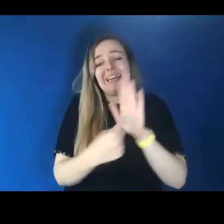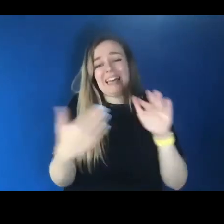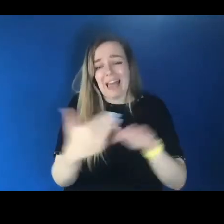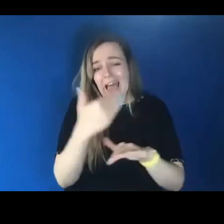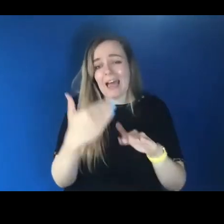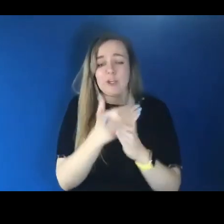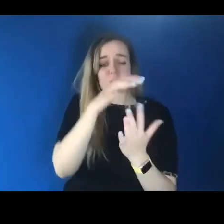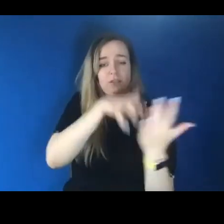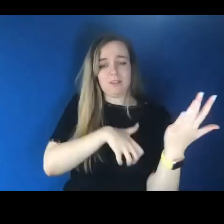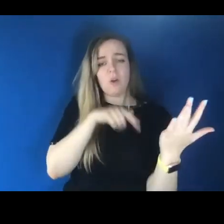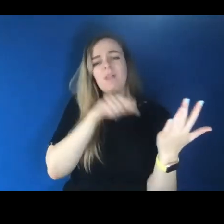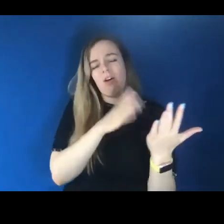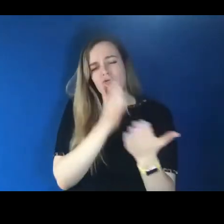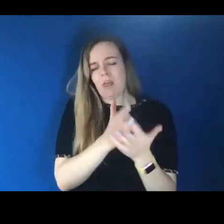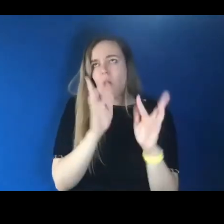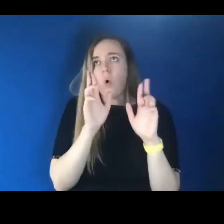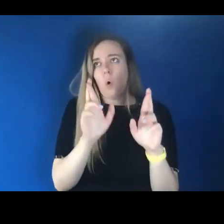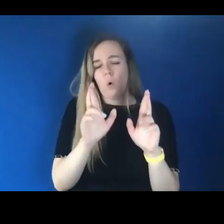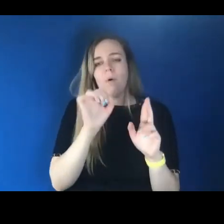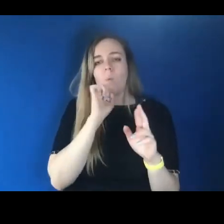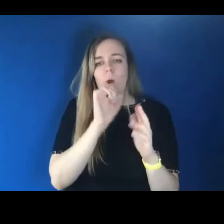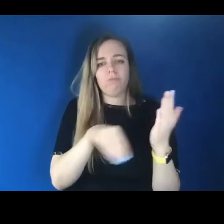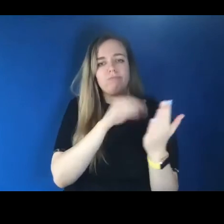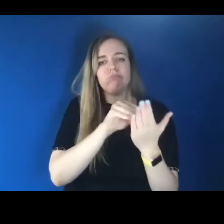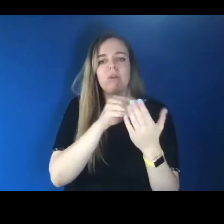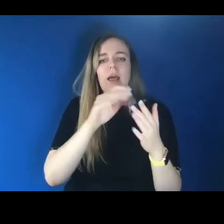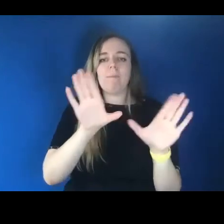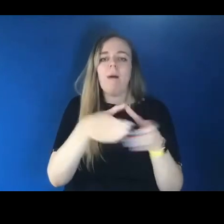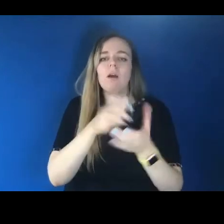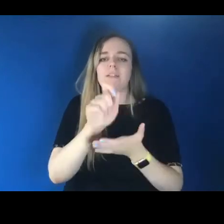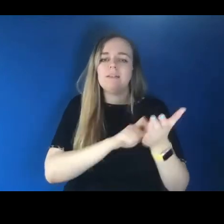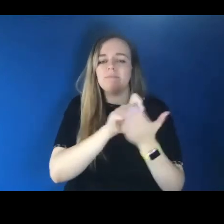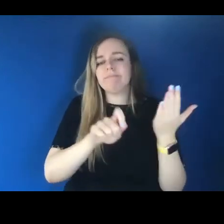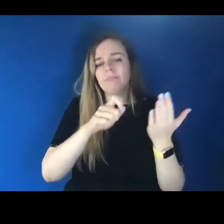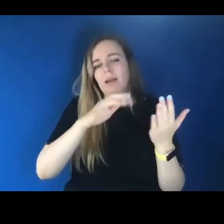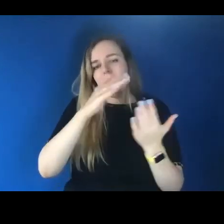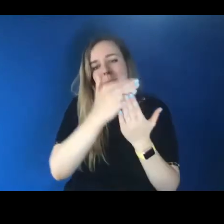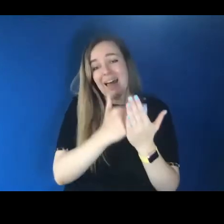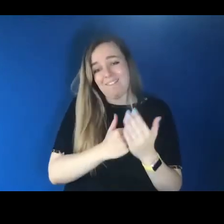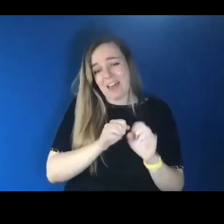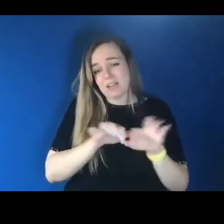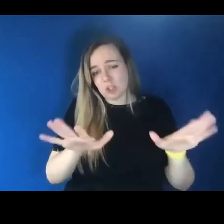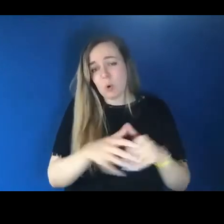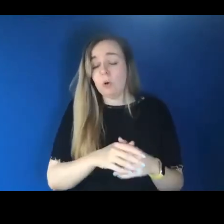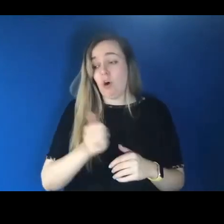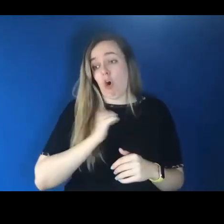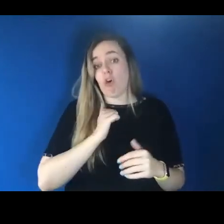these are the things that we're really hoping to see in party manifestos ahead of the election. And we've already seen a few of them come up, which is